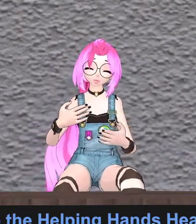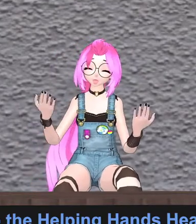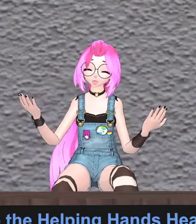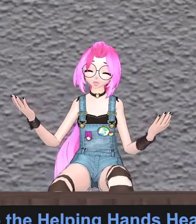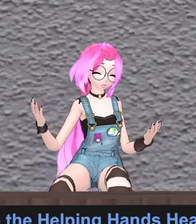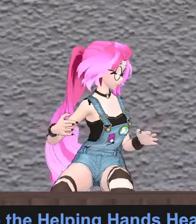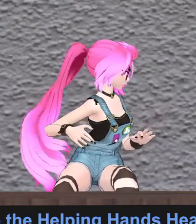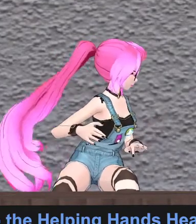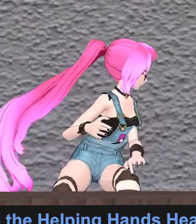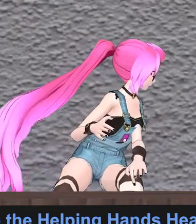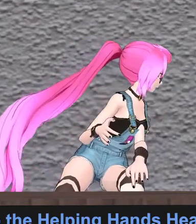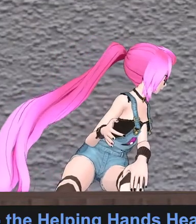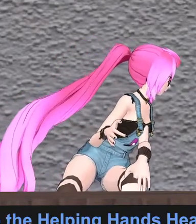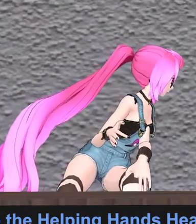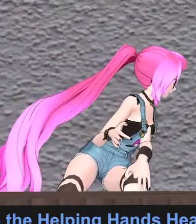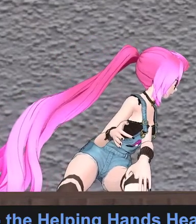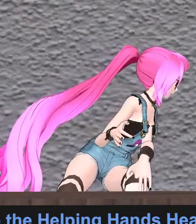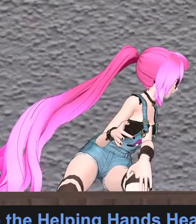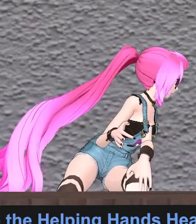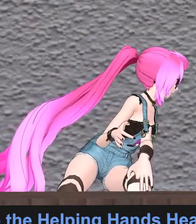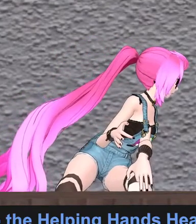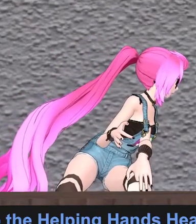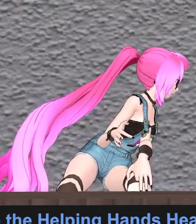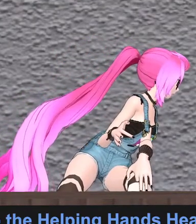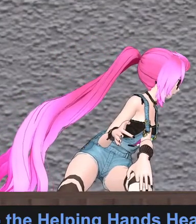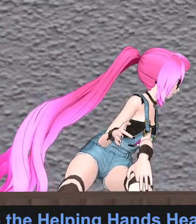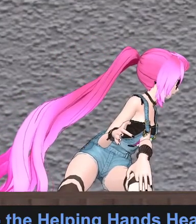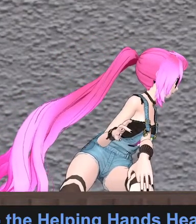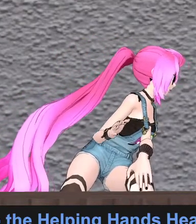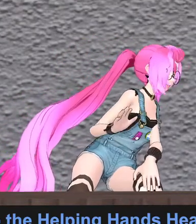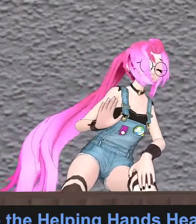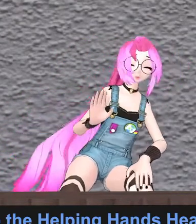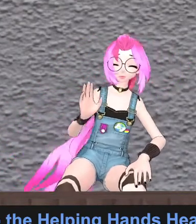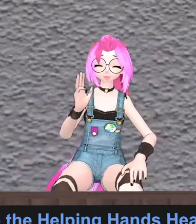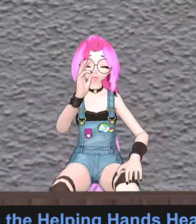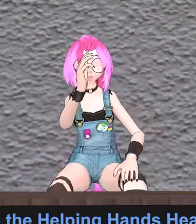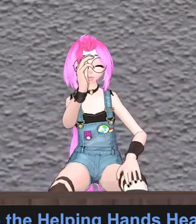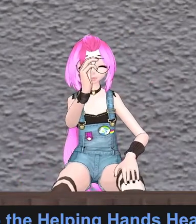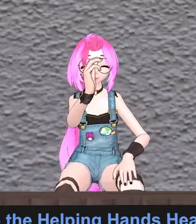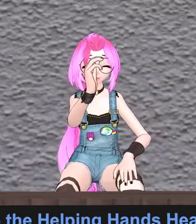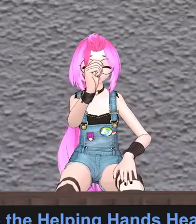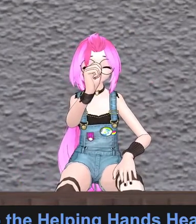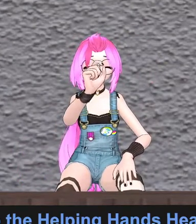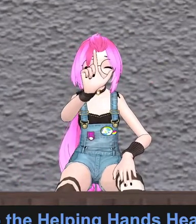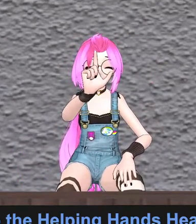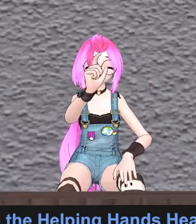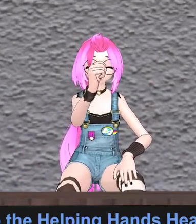it simple, right? Okay, so we learned China. Next is